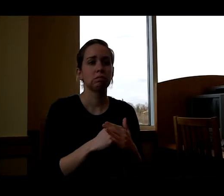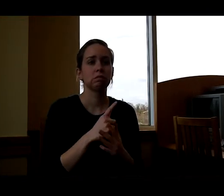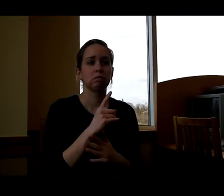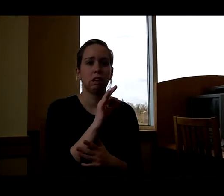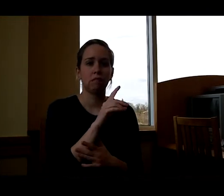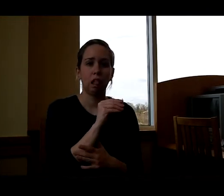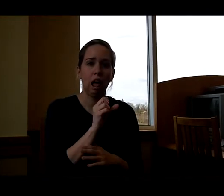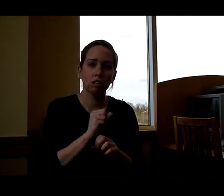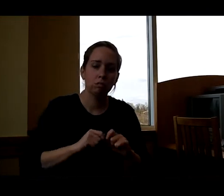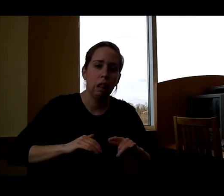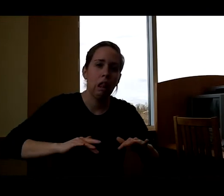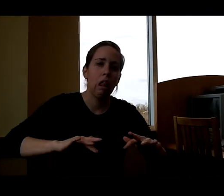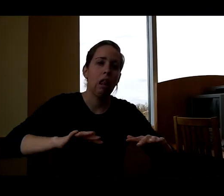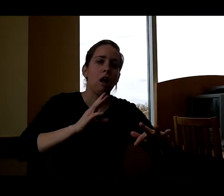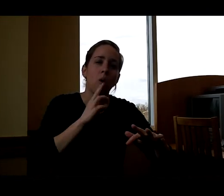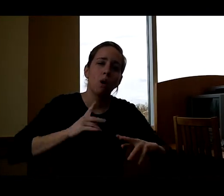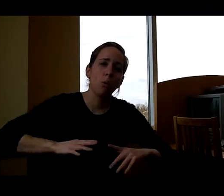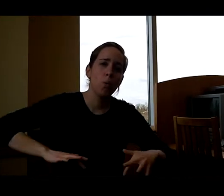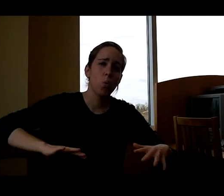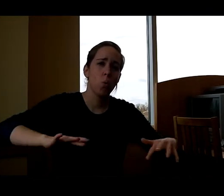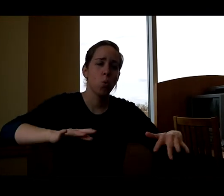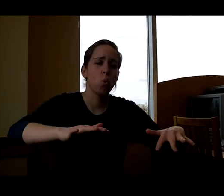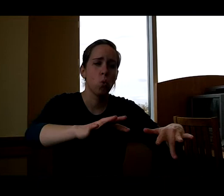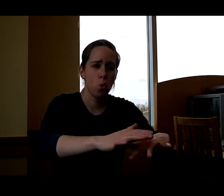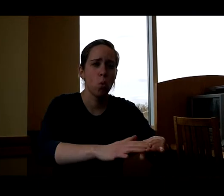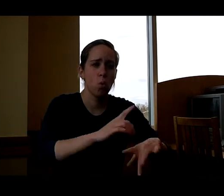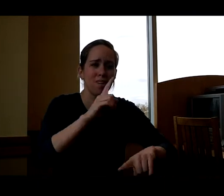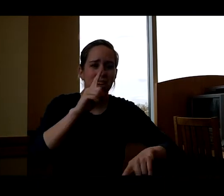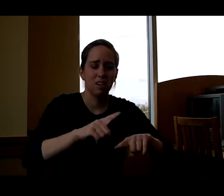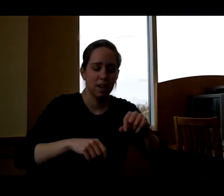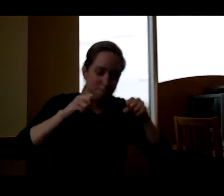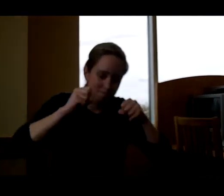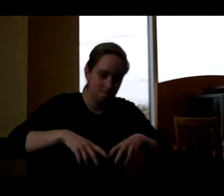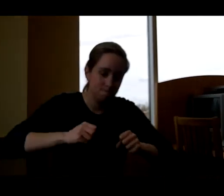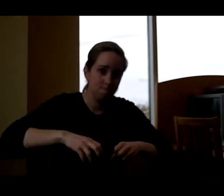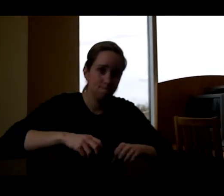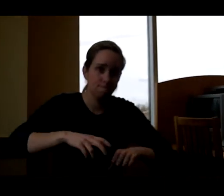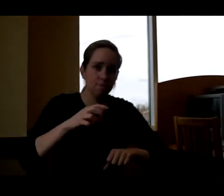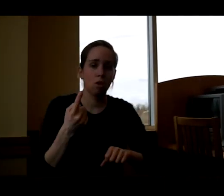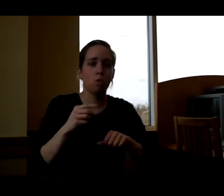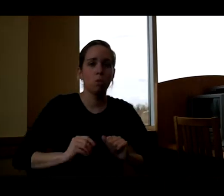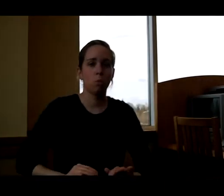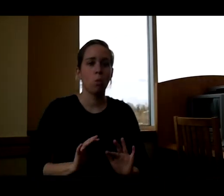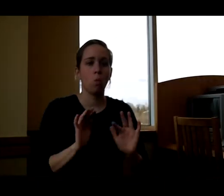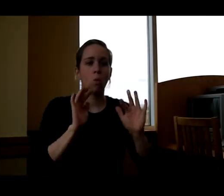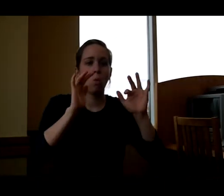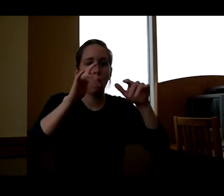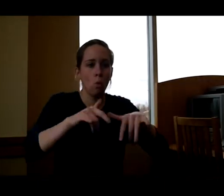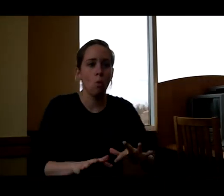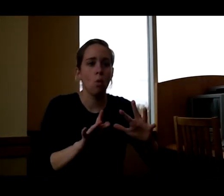Flood. The water can't go in the ground, it's got to run up on top. Usually run downhill. Like the video we watched